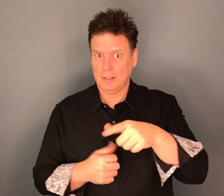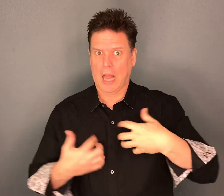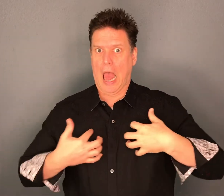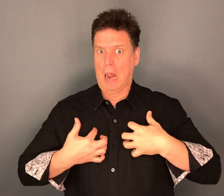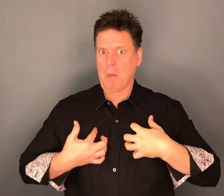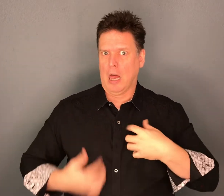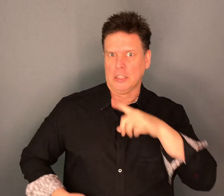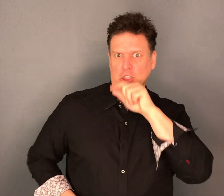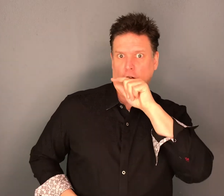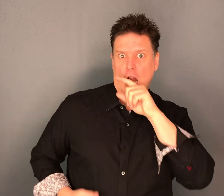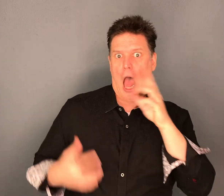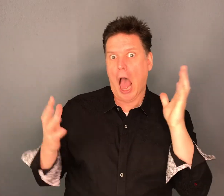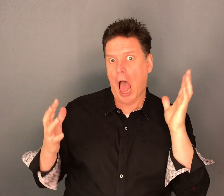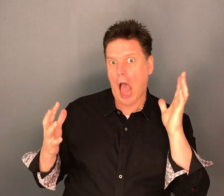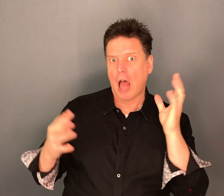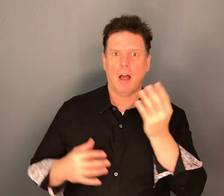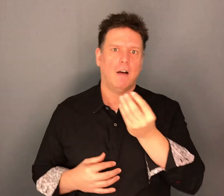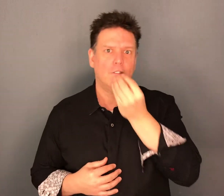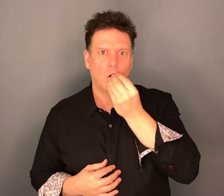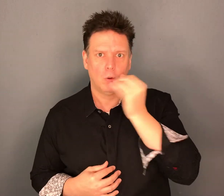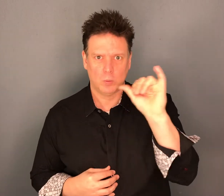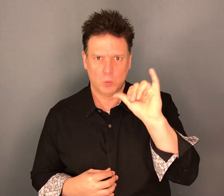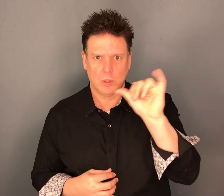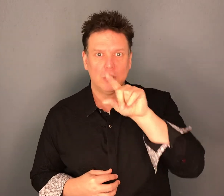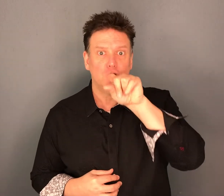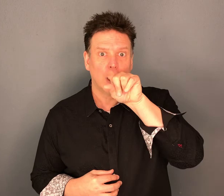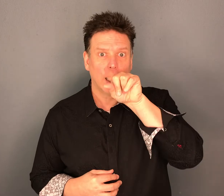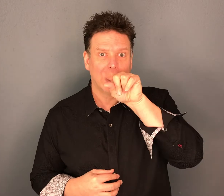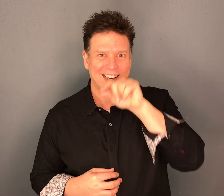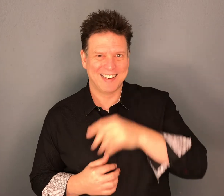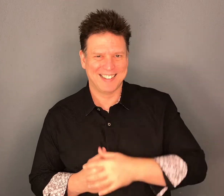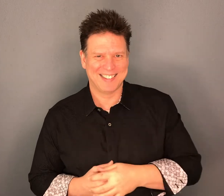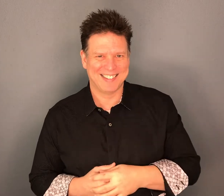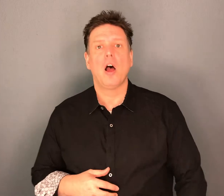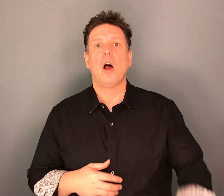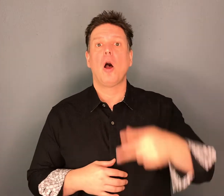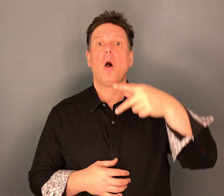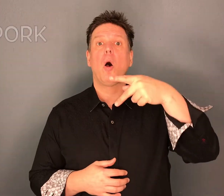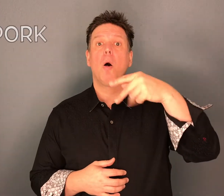Chicken. Remember we talked about animals? It's a food too.